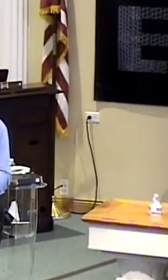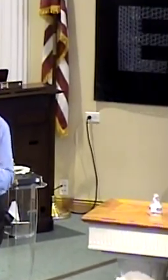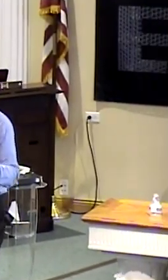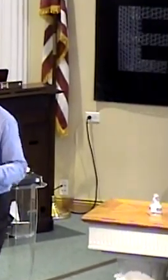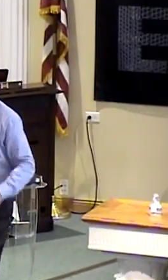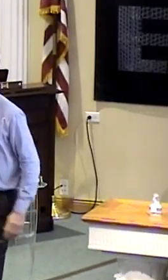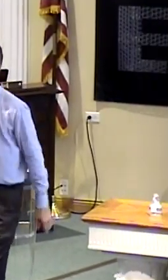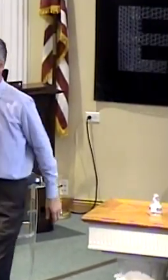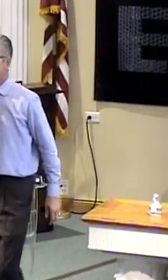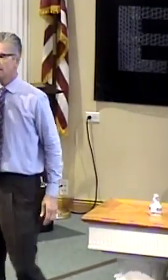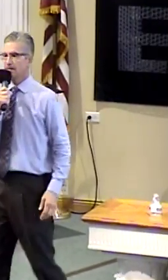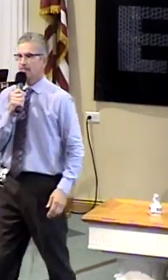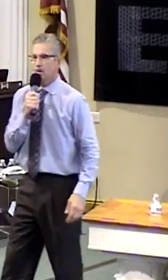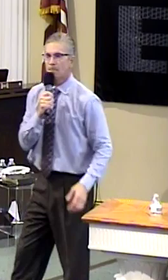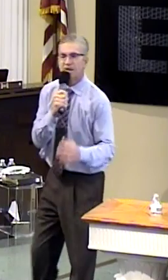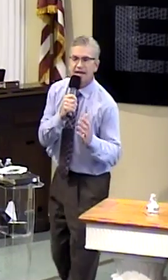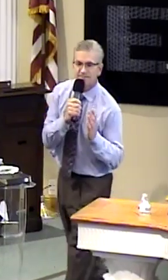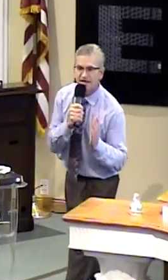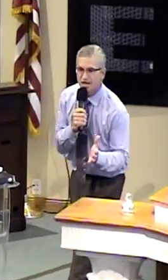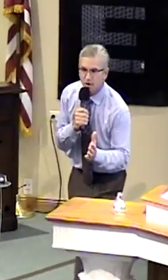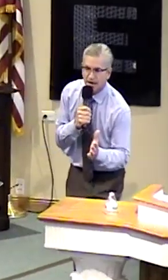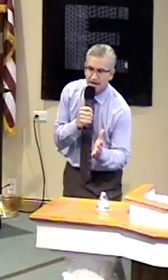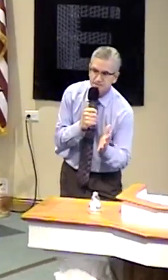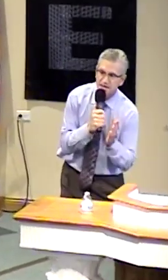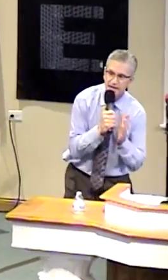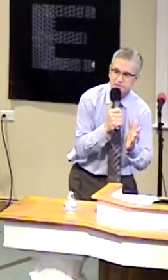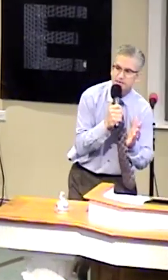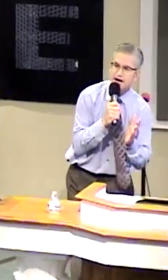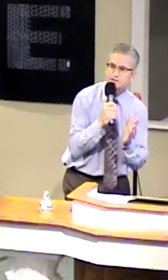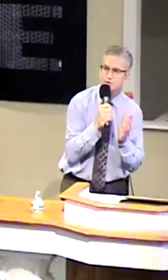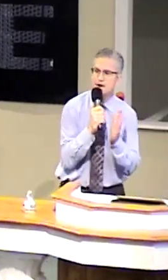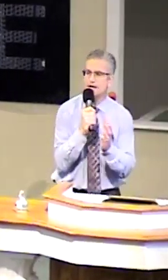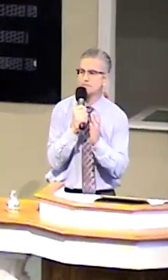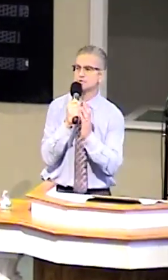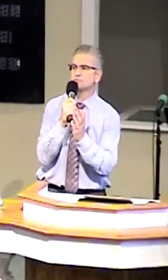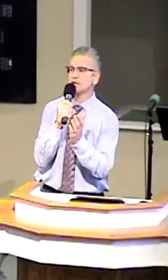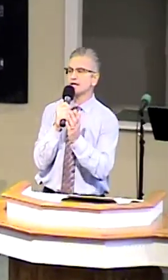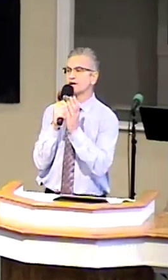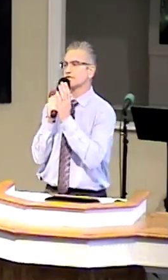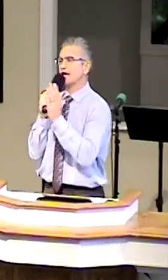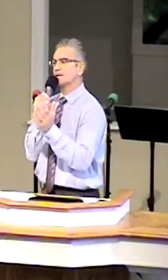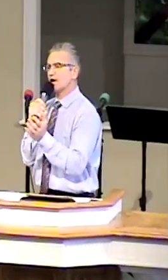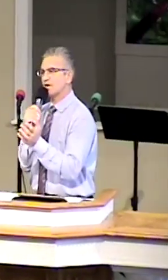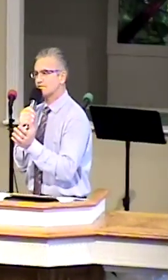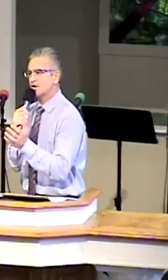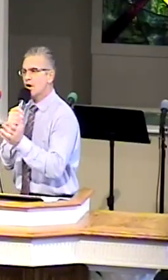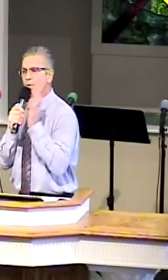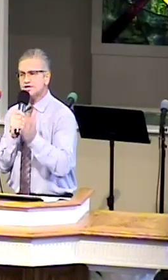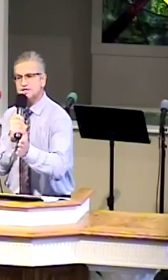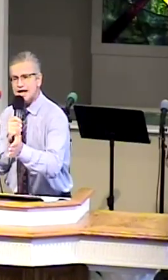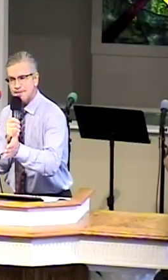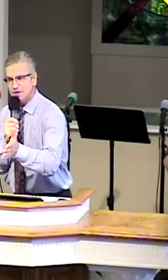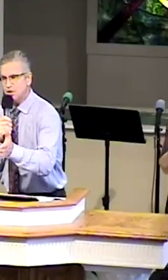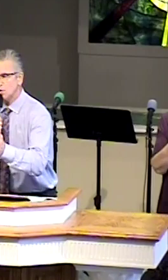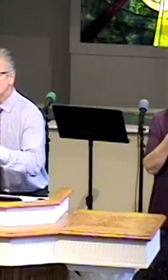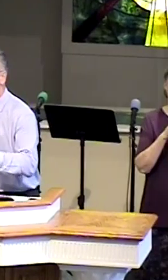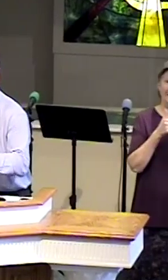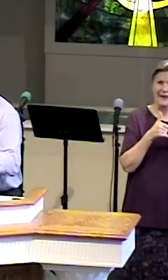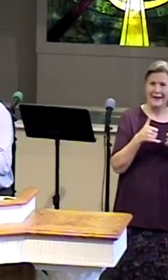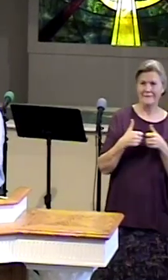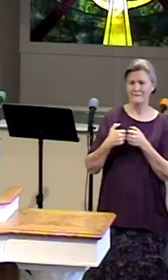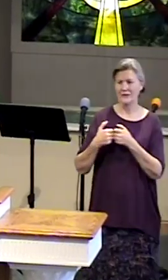video? Or playing video games in Xbox, or running and playing another game of golf. What's stopping